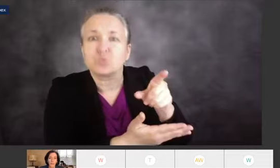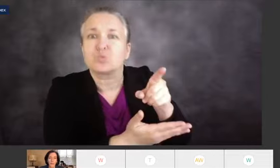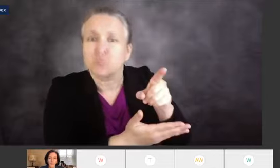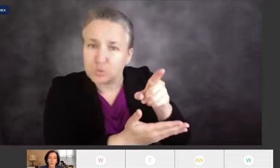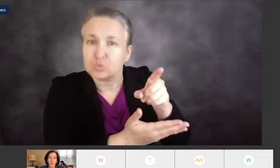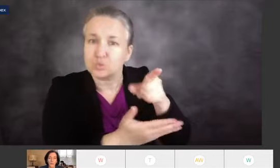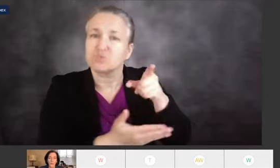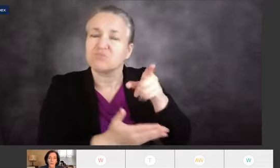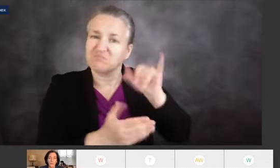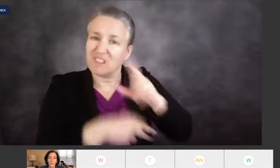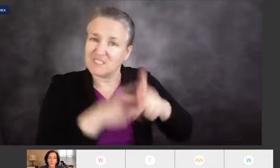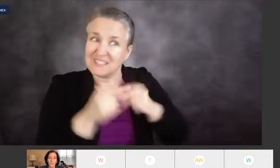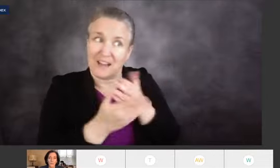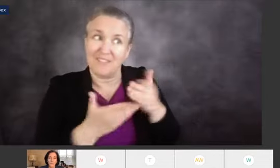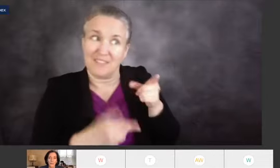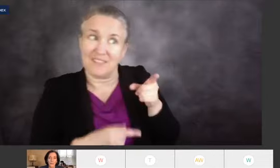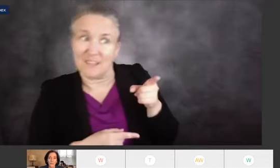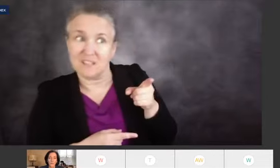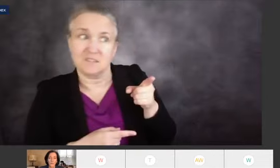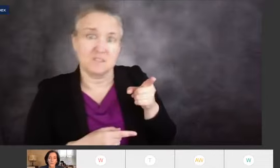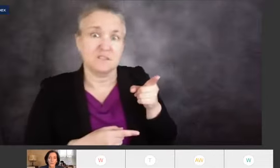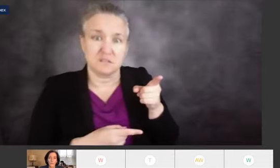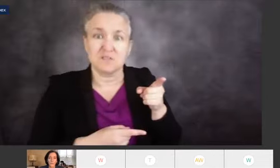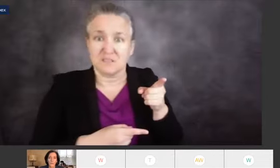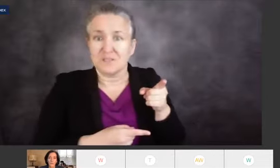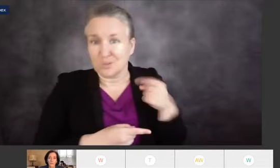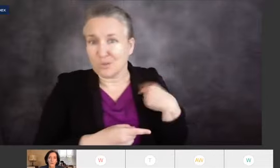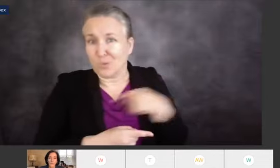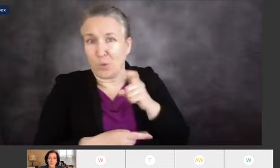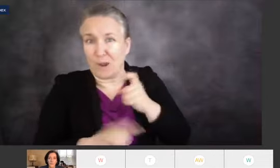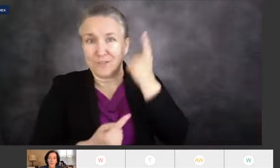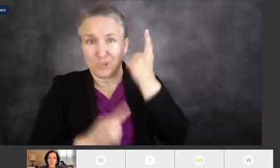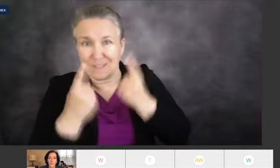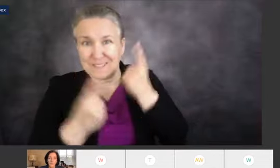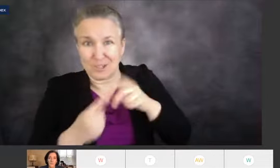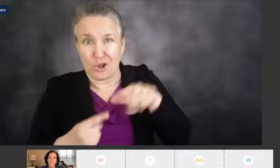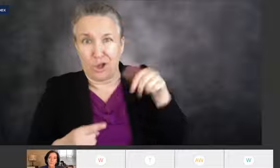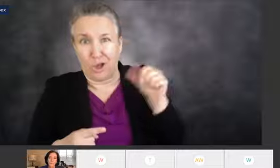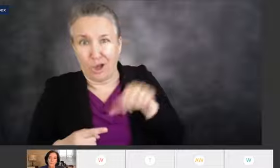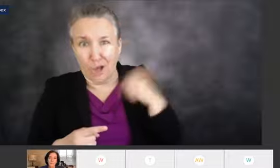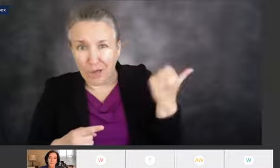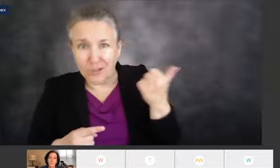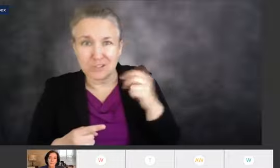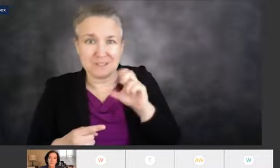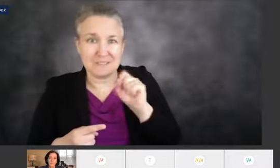would be the type of thing that would make us have to seriously consider other steps.